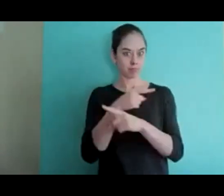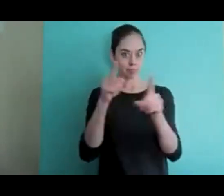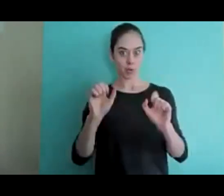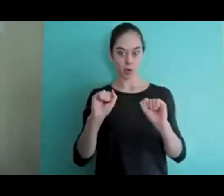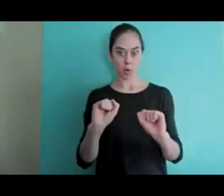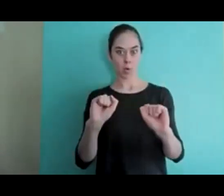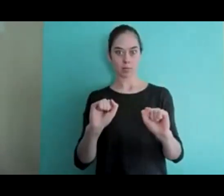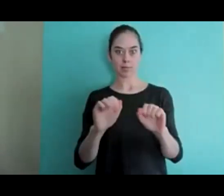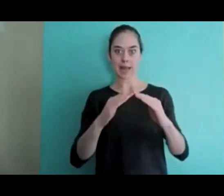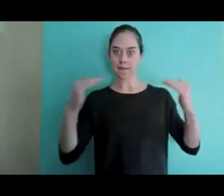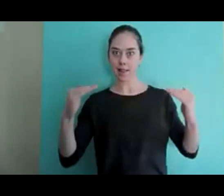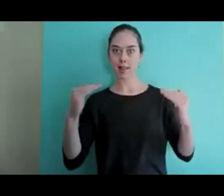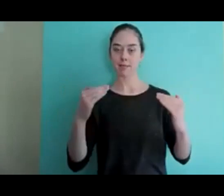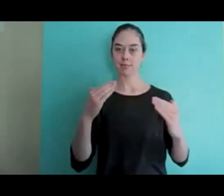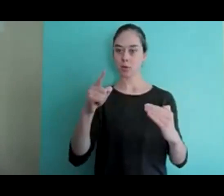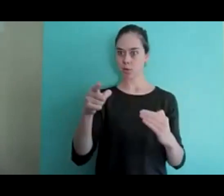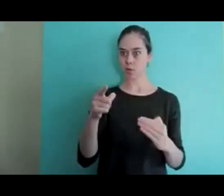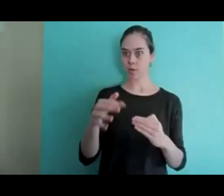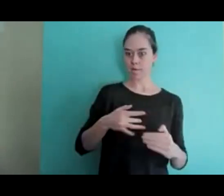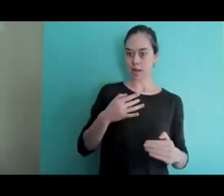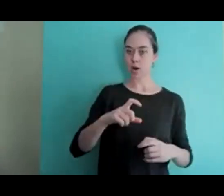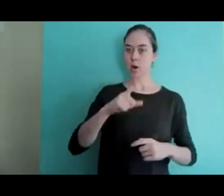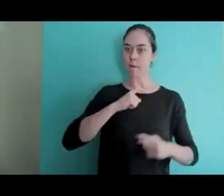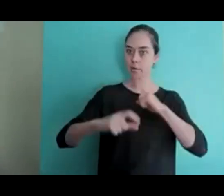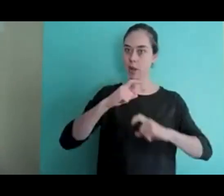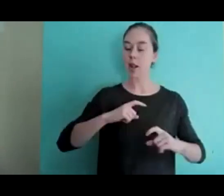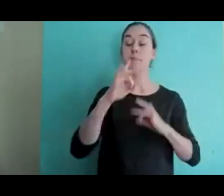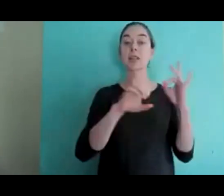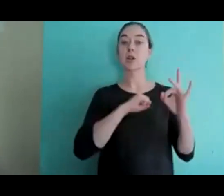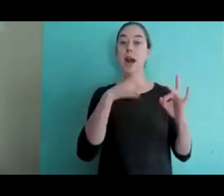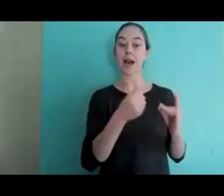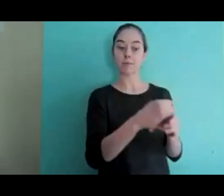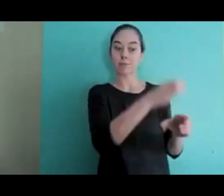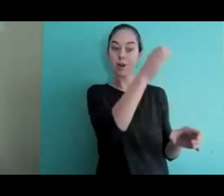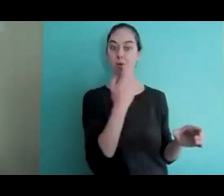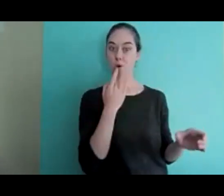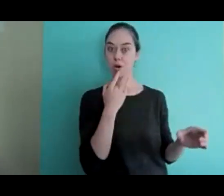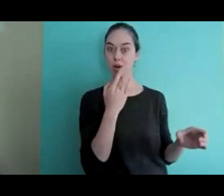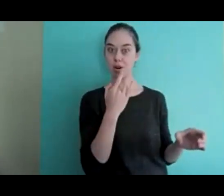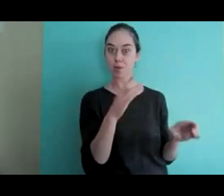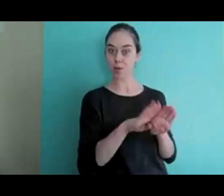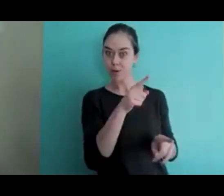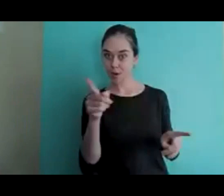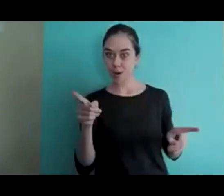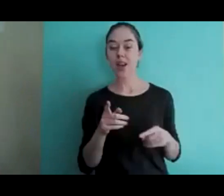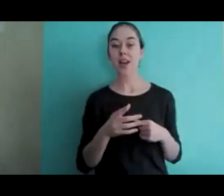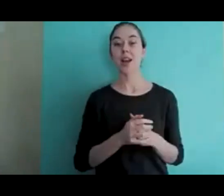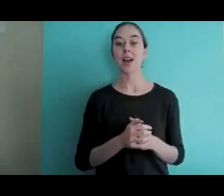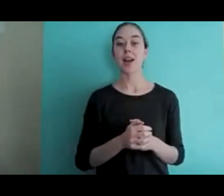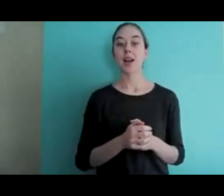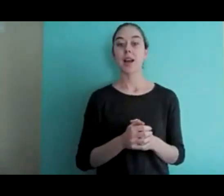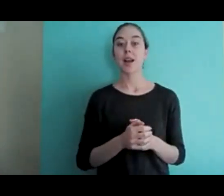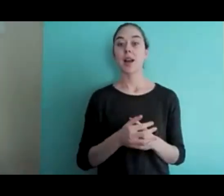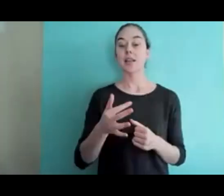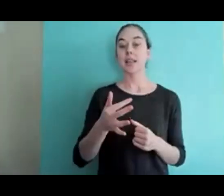own pace. Feel comfortable. Make sure you have a water bottle with you. And if you don't have an